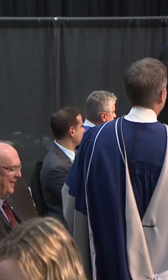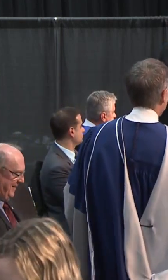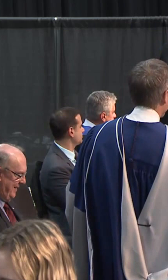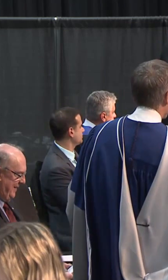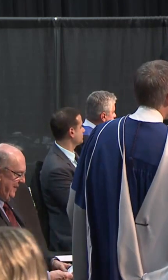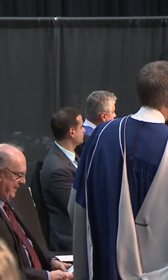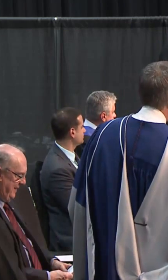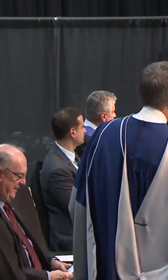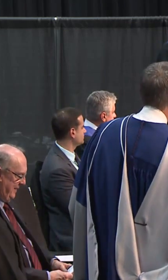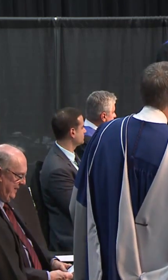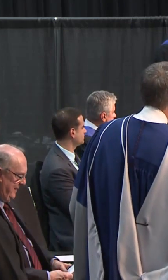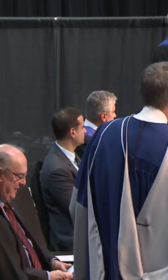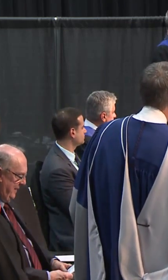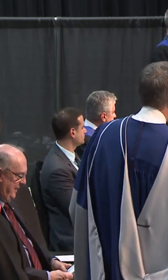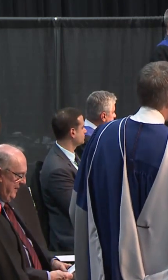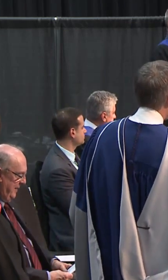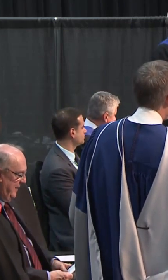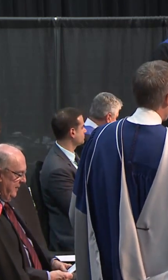Morning.